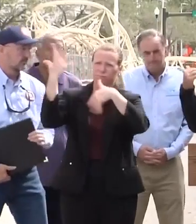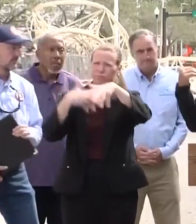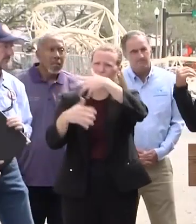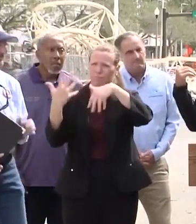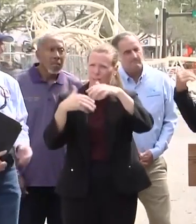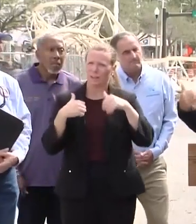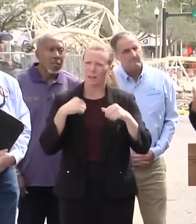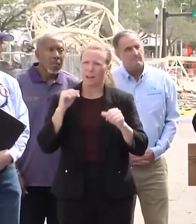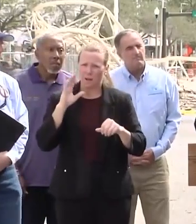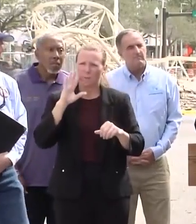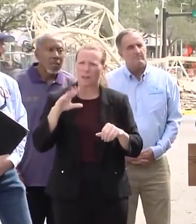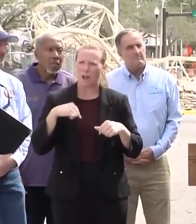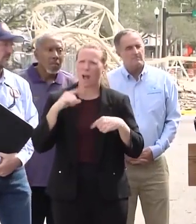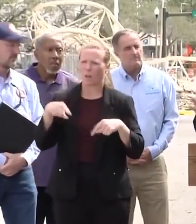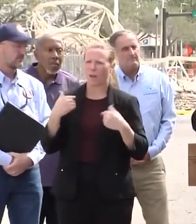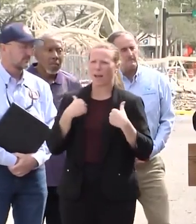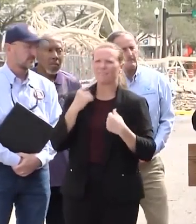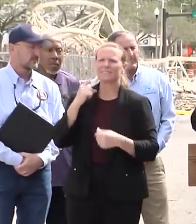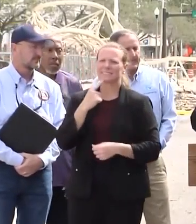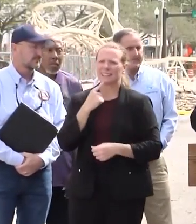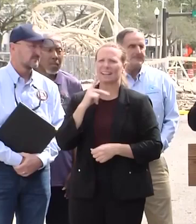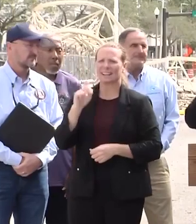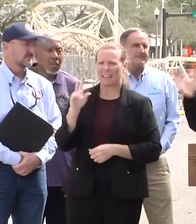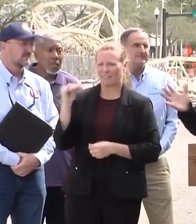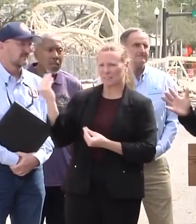I will say is, like, Kevin had told me, you know,